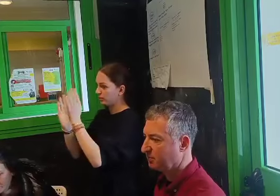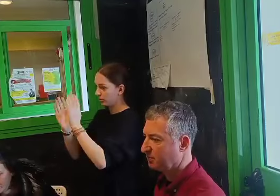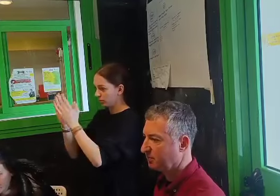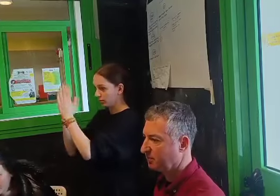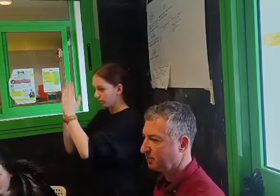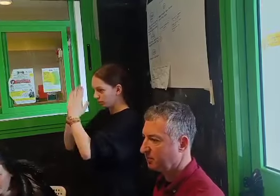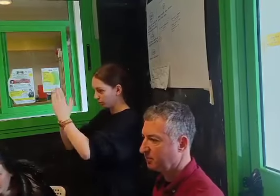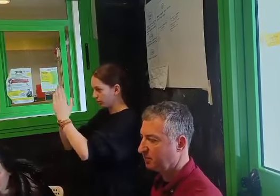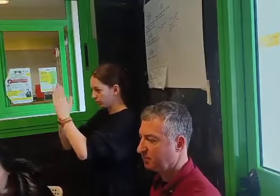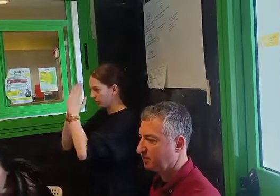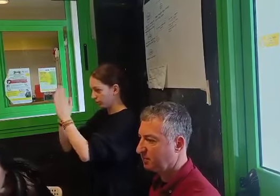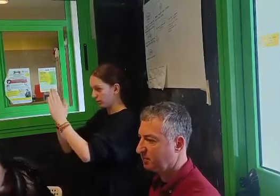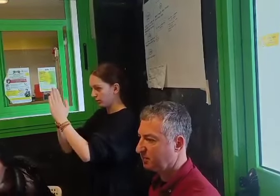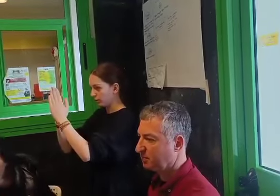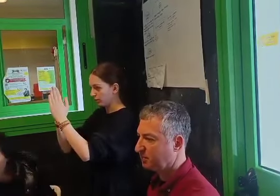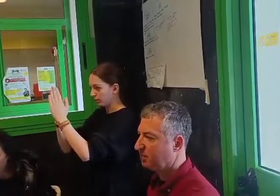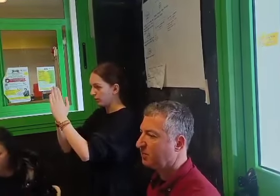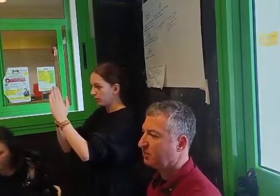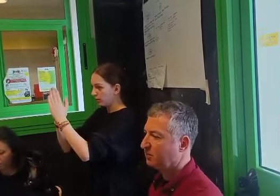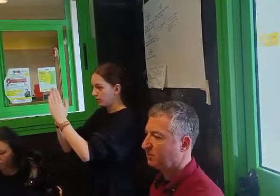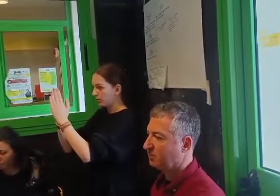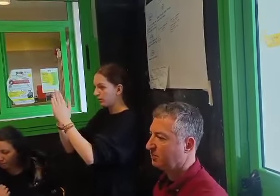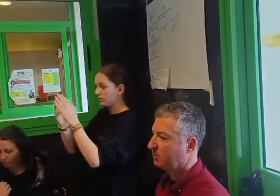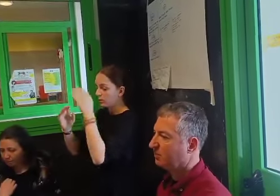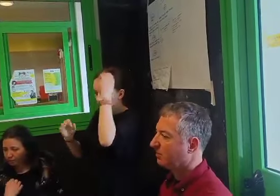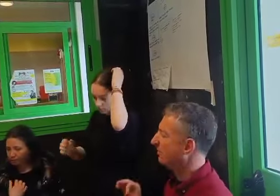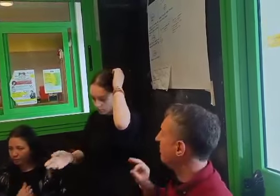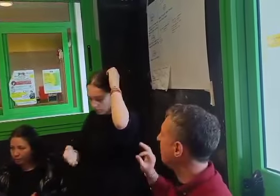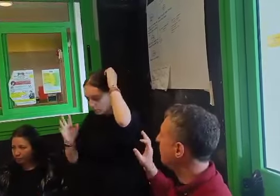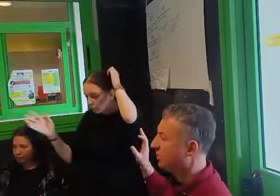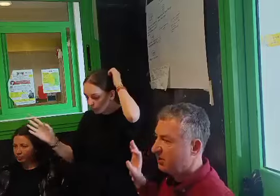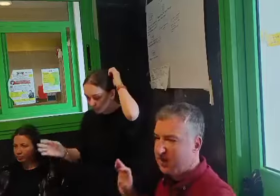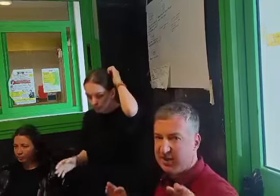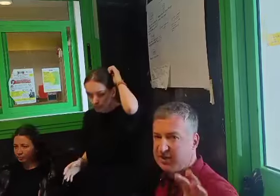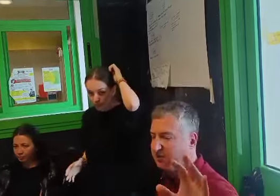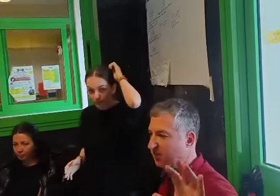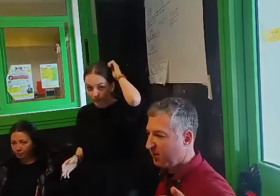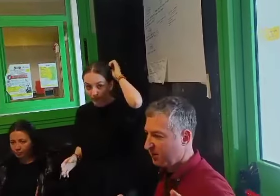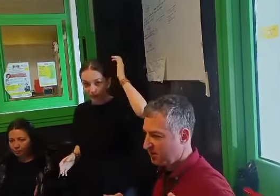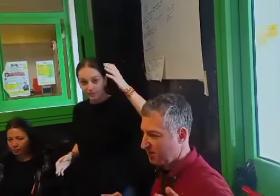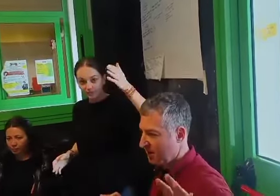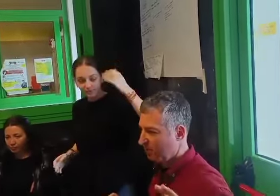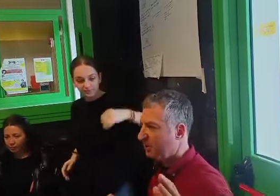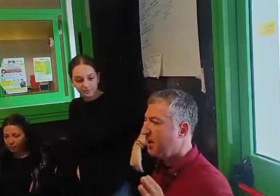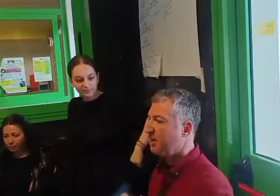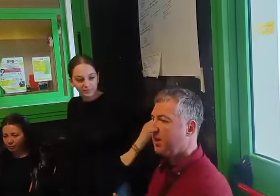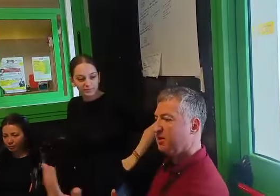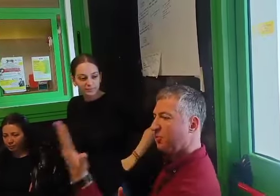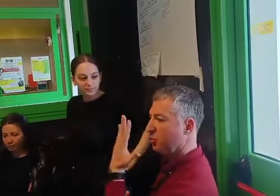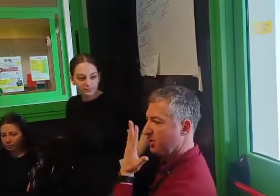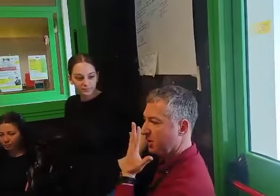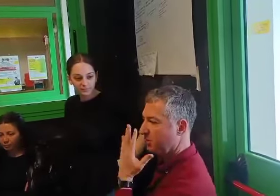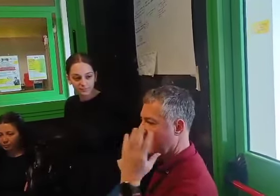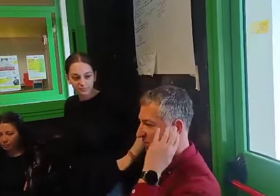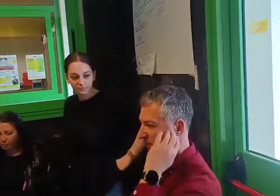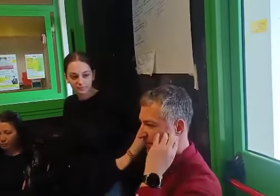really common to put it right in the middle. Okay. Yes. Look, Tanya is filming us now. Not frontal in my face,